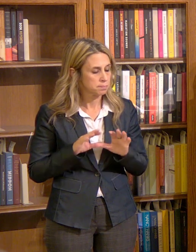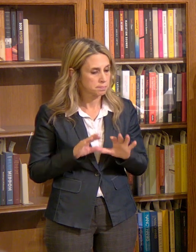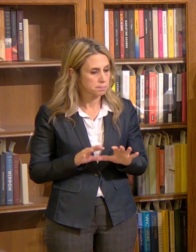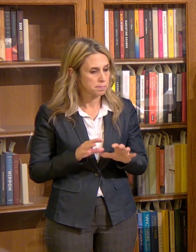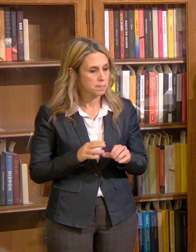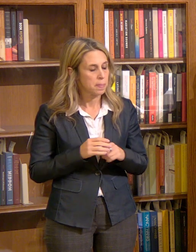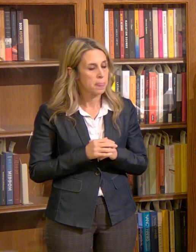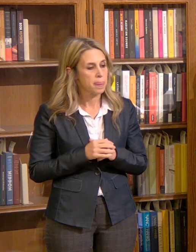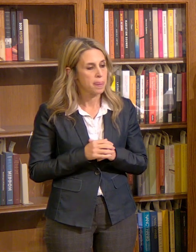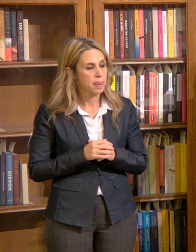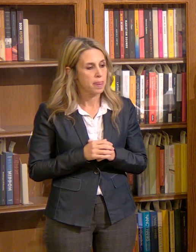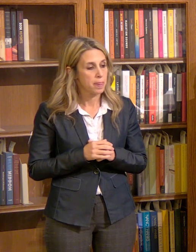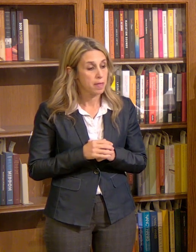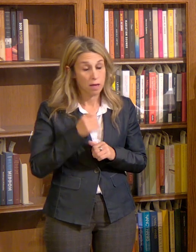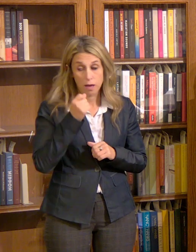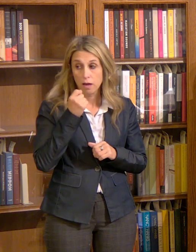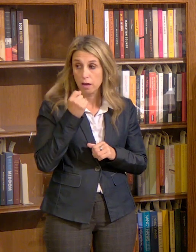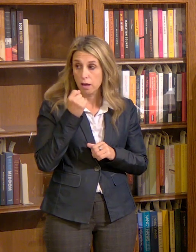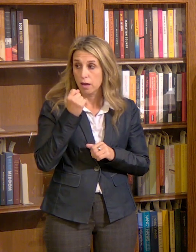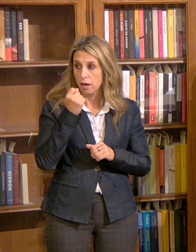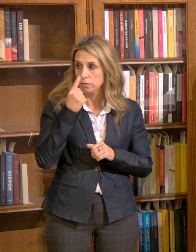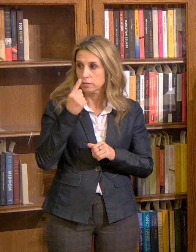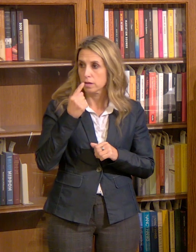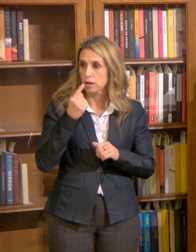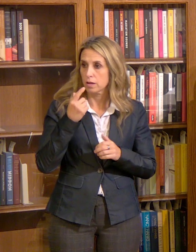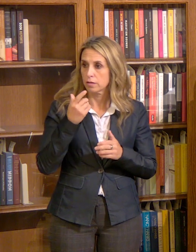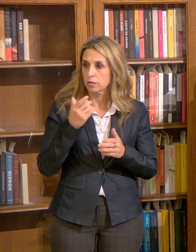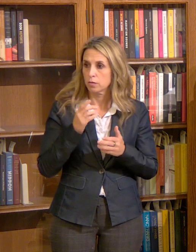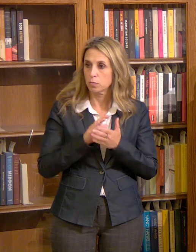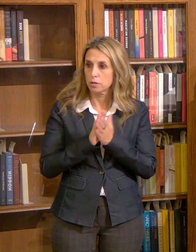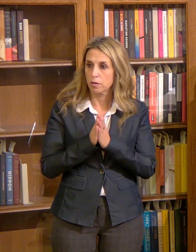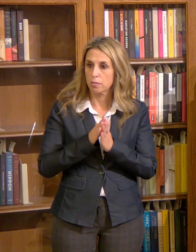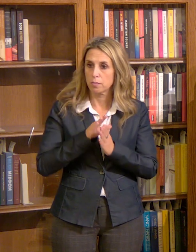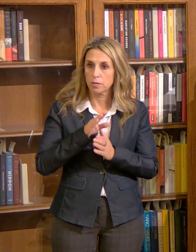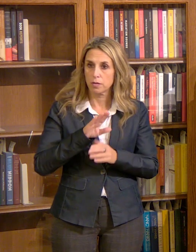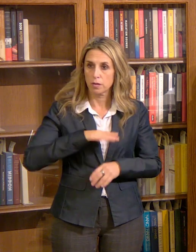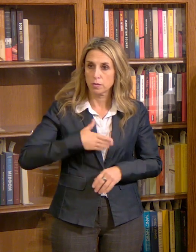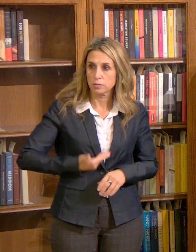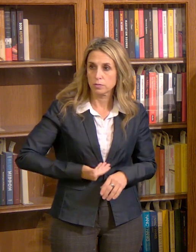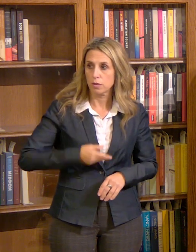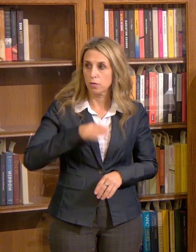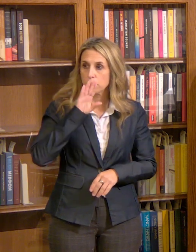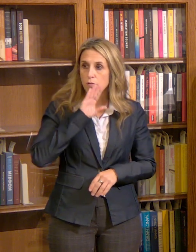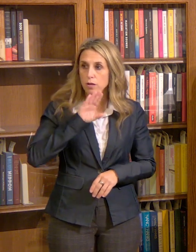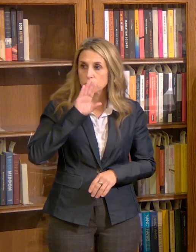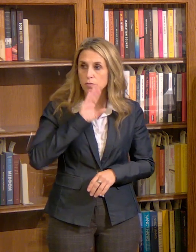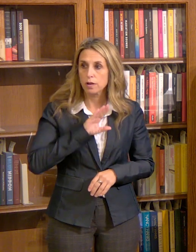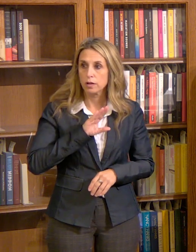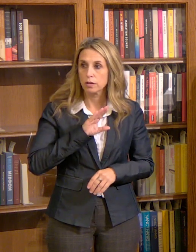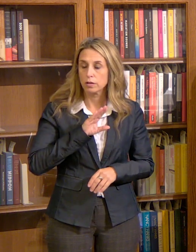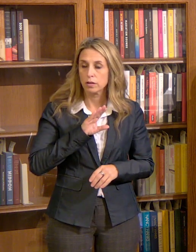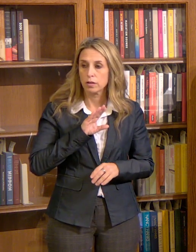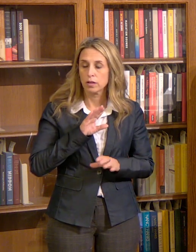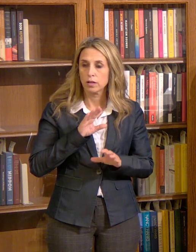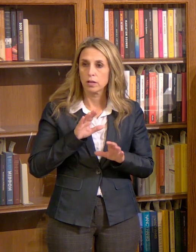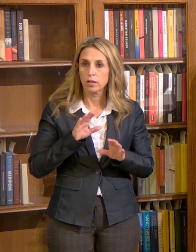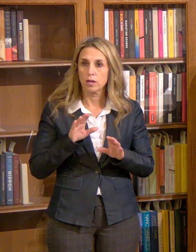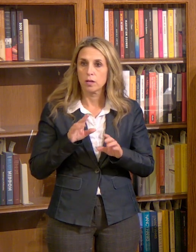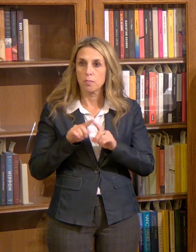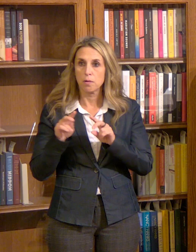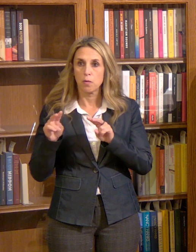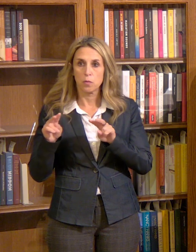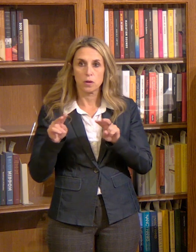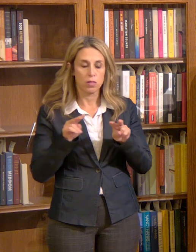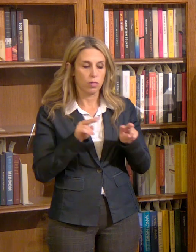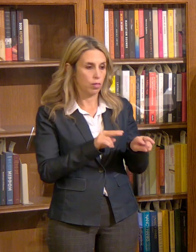be and as upset as we might all feel that we look to the archive